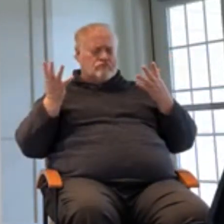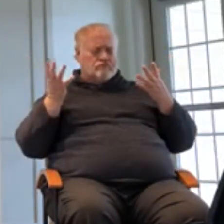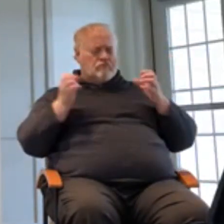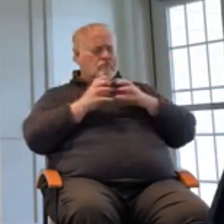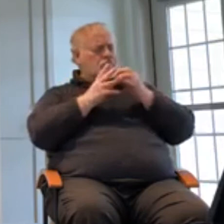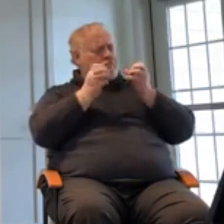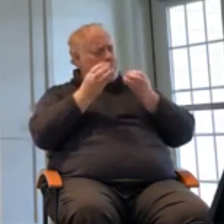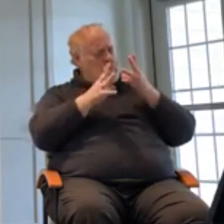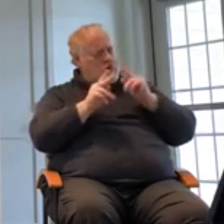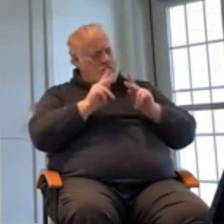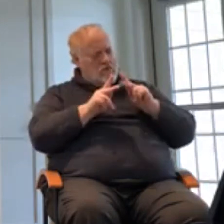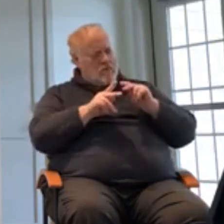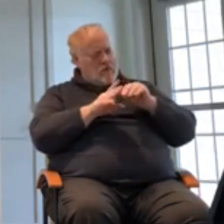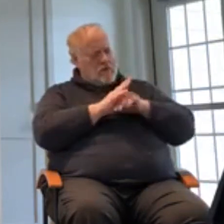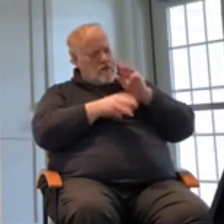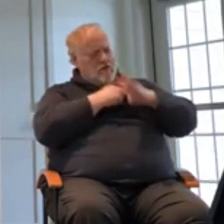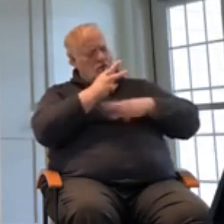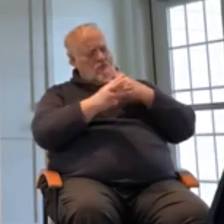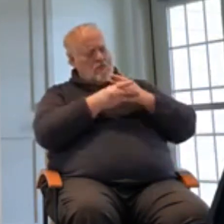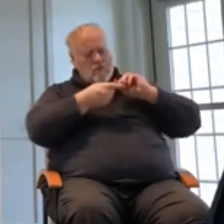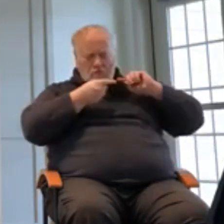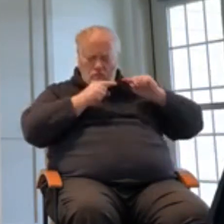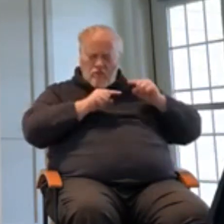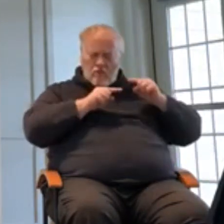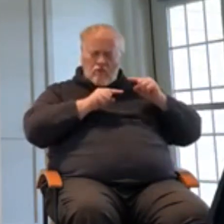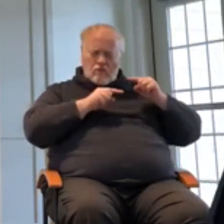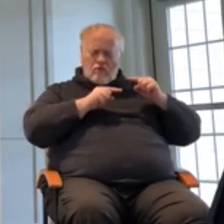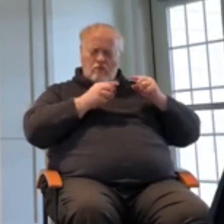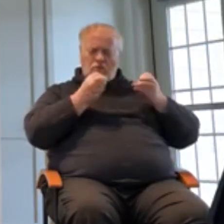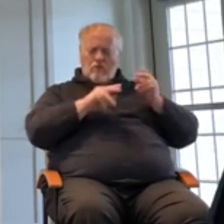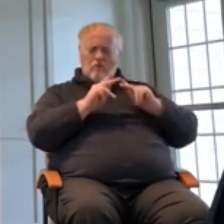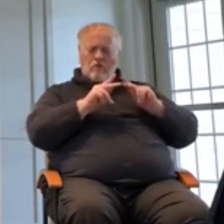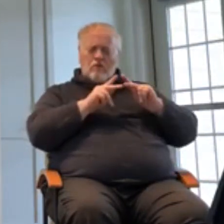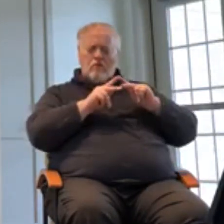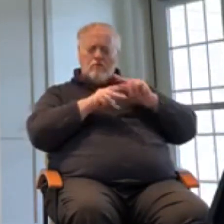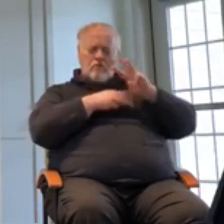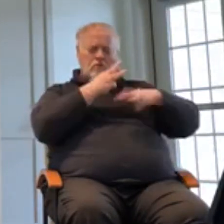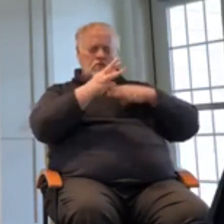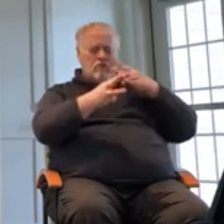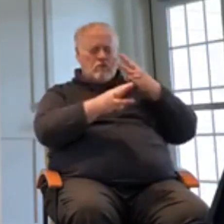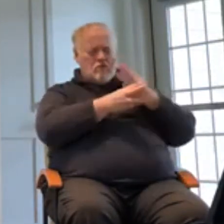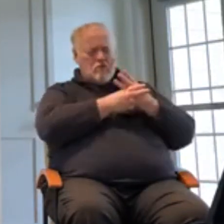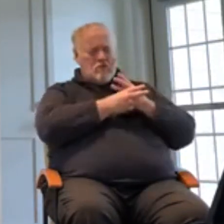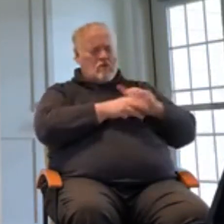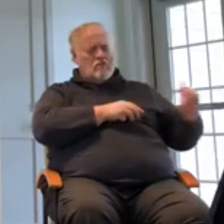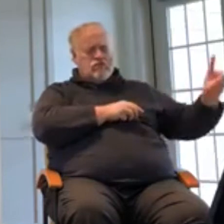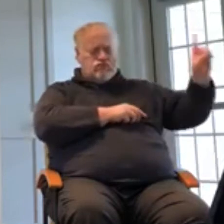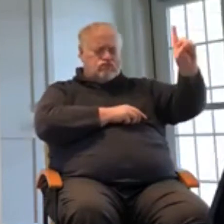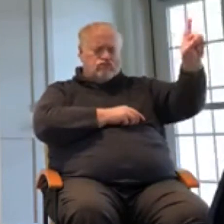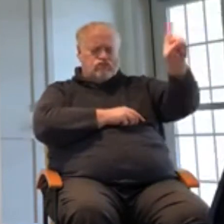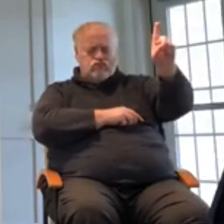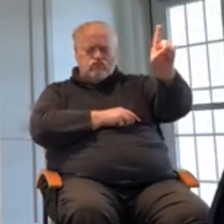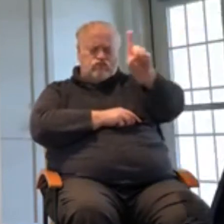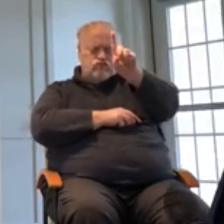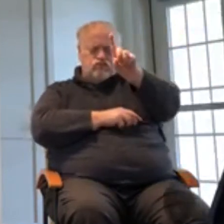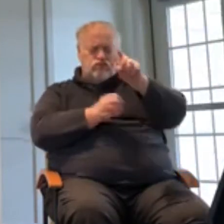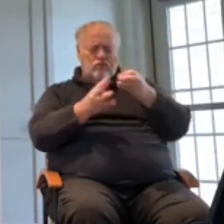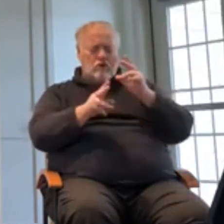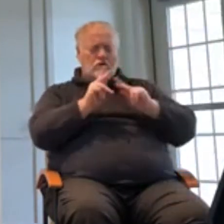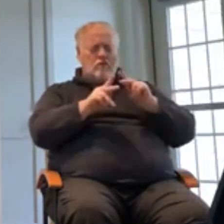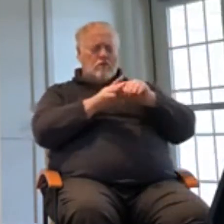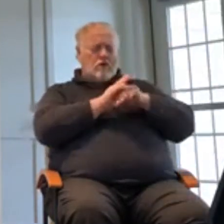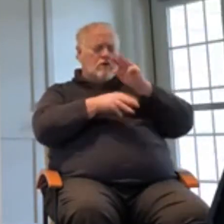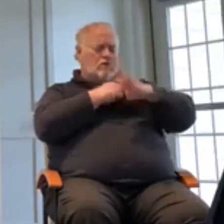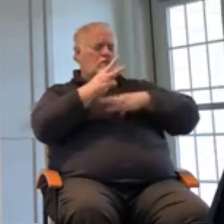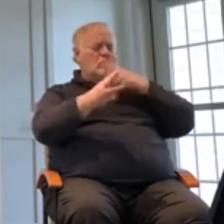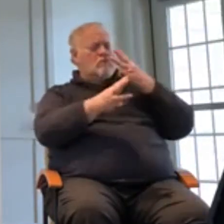So many people in this world are hurting. So many people in this world are going astray. So many people in this